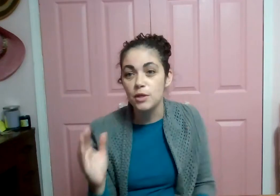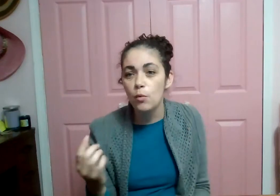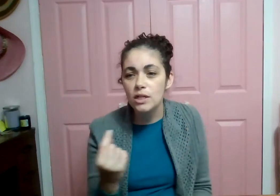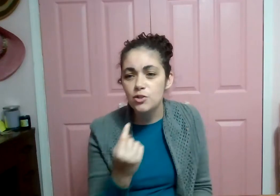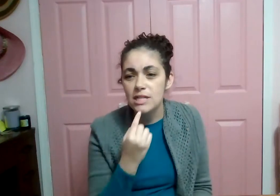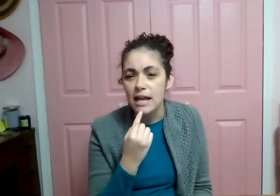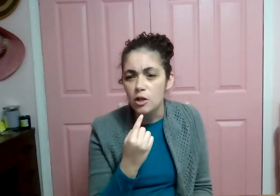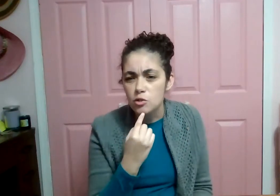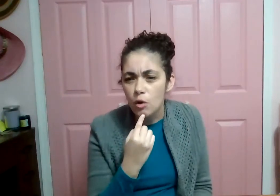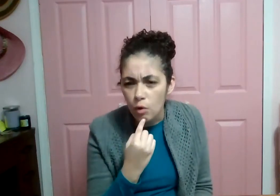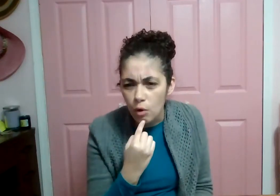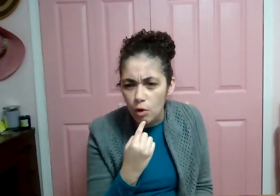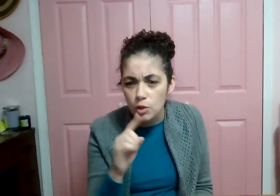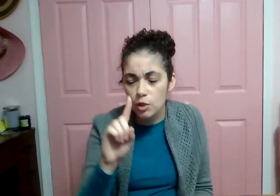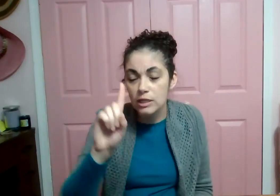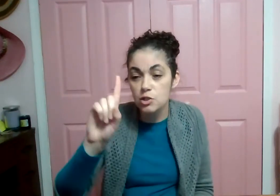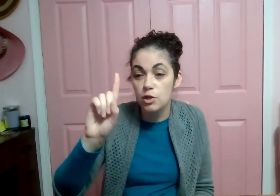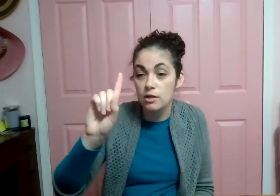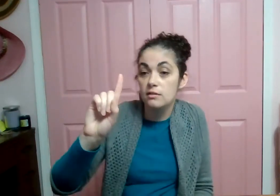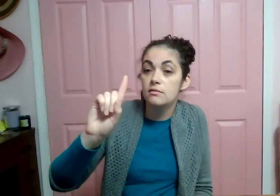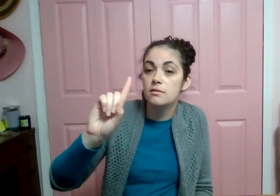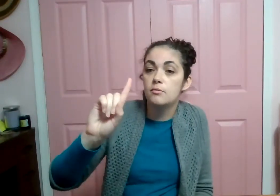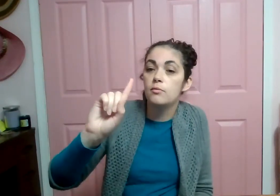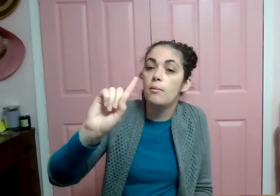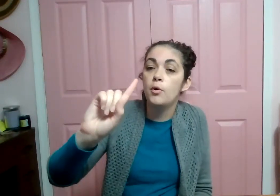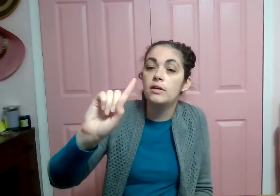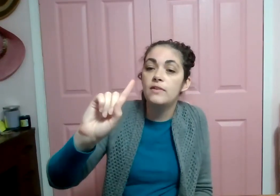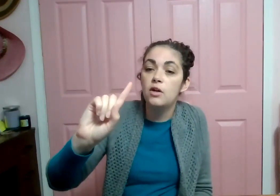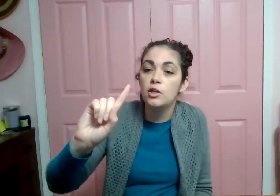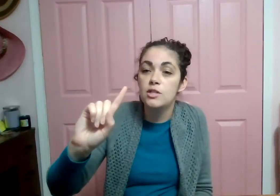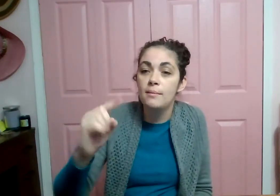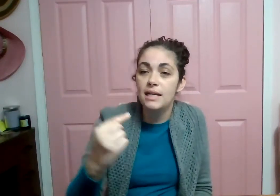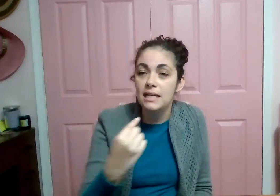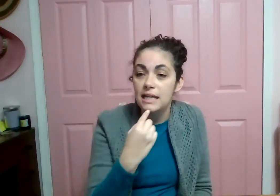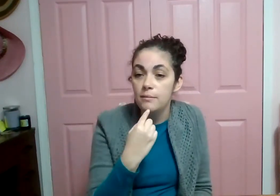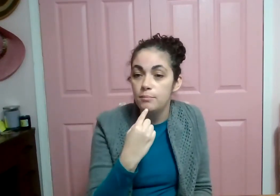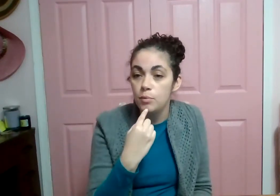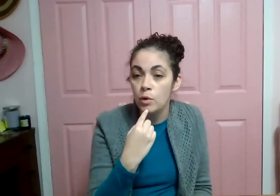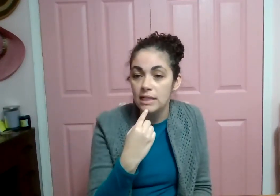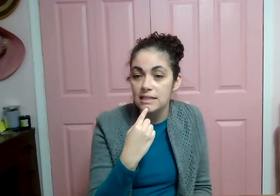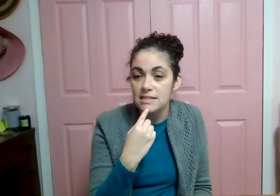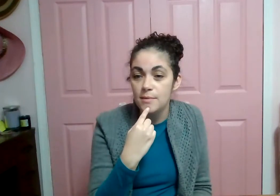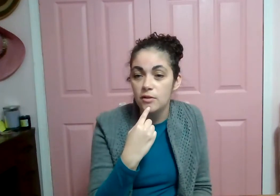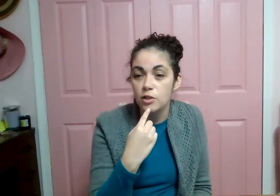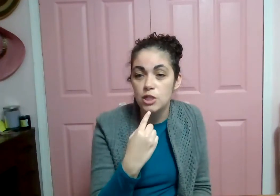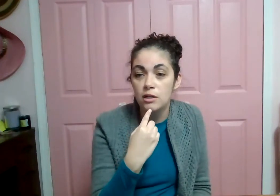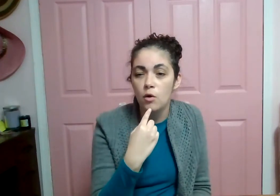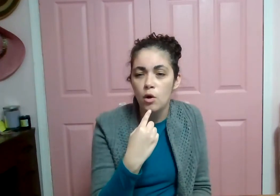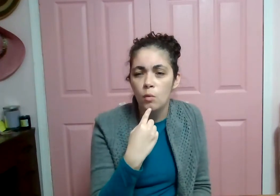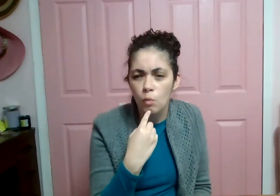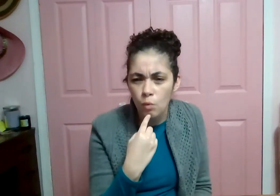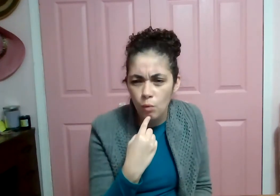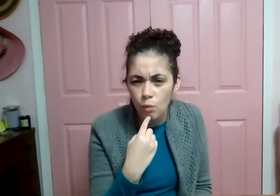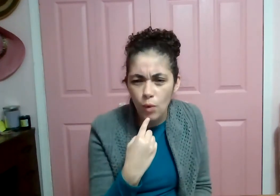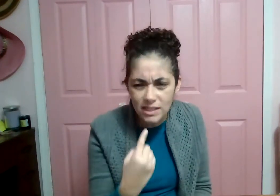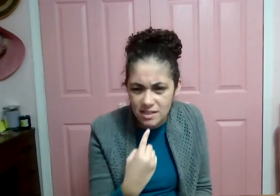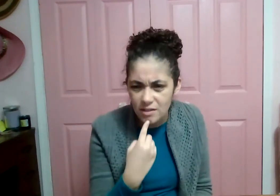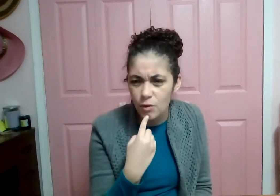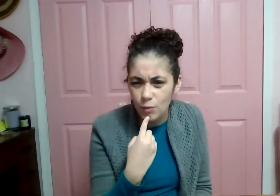What did you say? So you're going to do your pointer finger on your dominant hand again, point it into the middle of your chin and go, what?